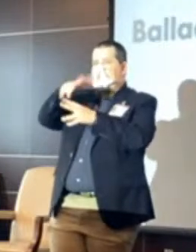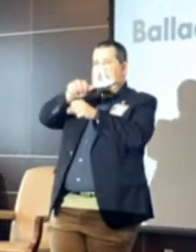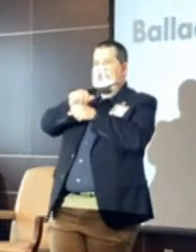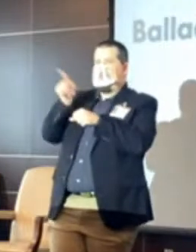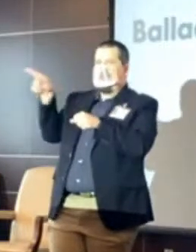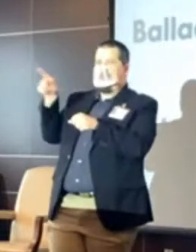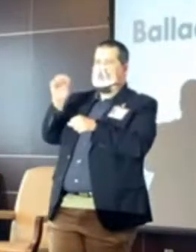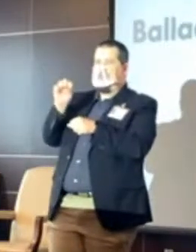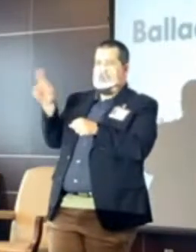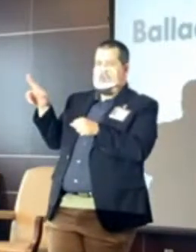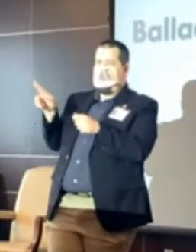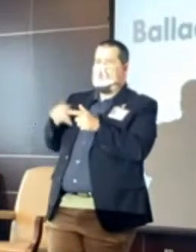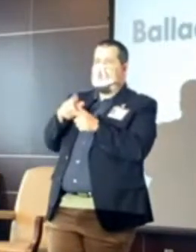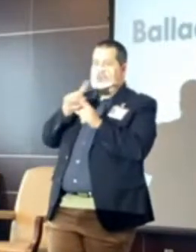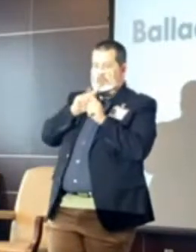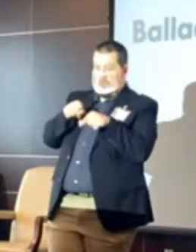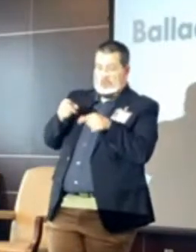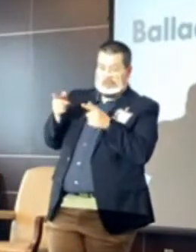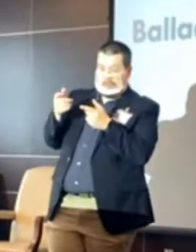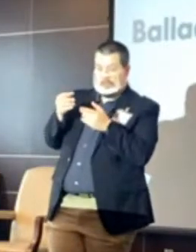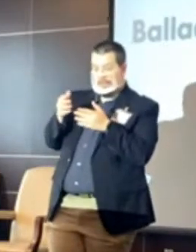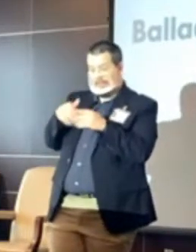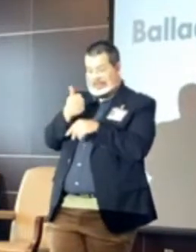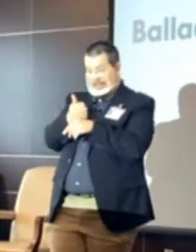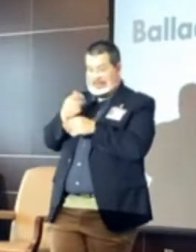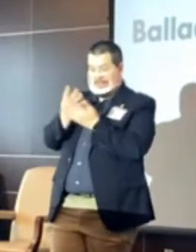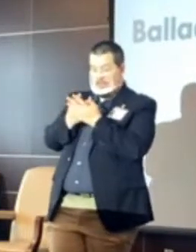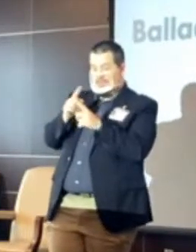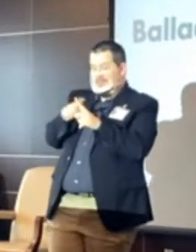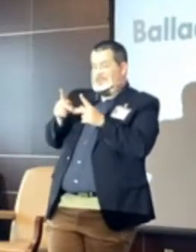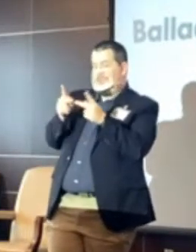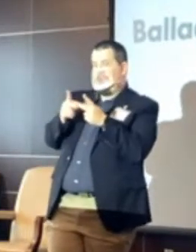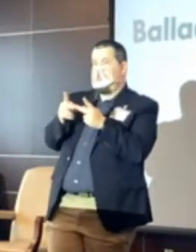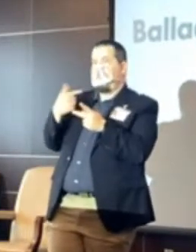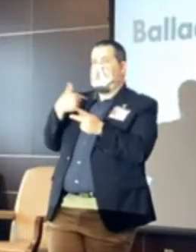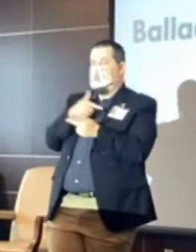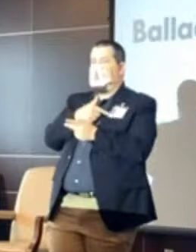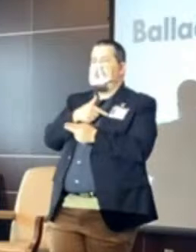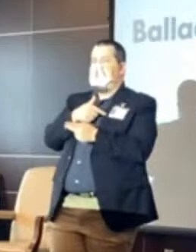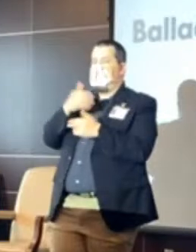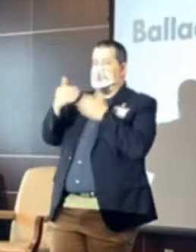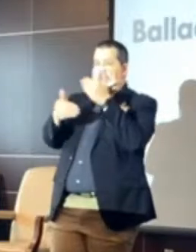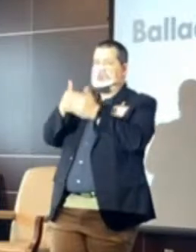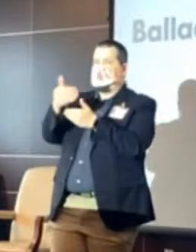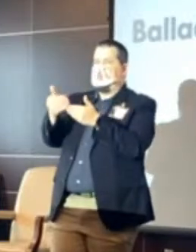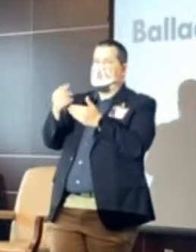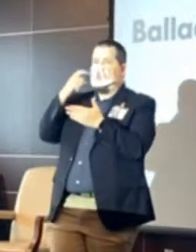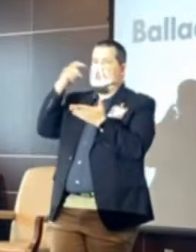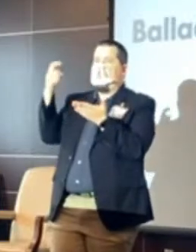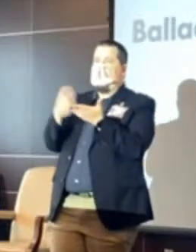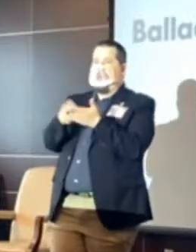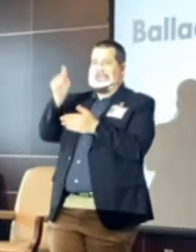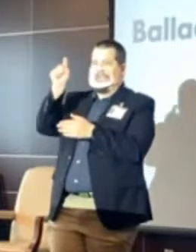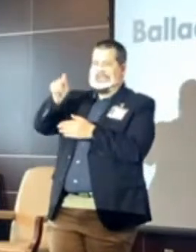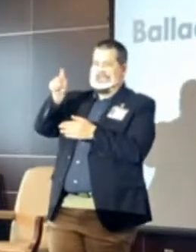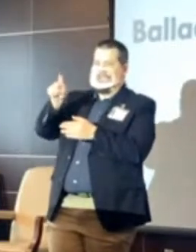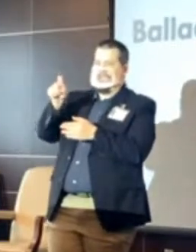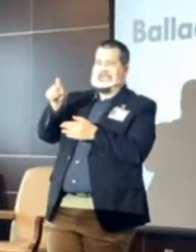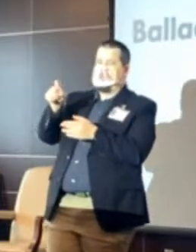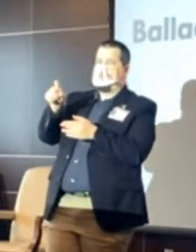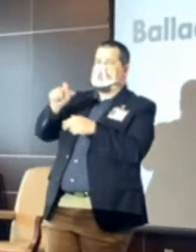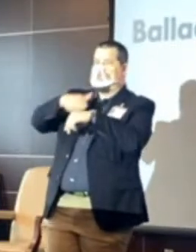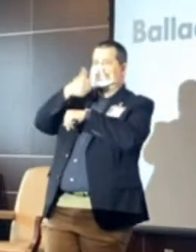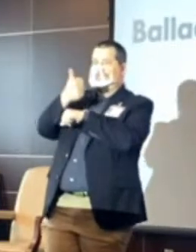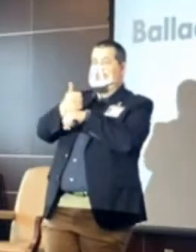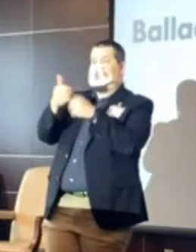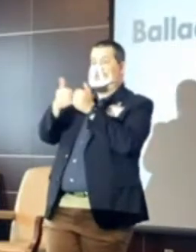those orders have come in, those patients get scheduled at various sites. We actually are in the process recognizing the need of setting up